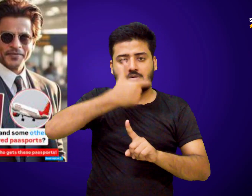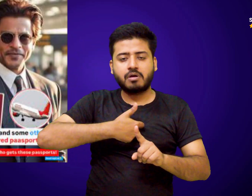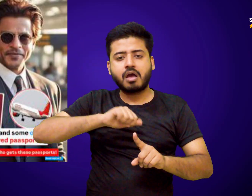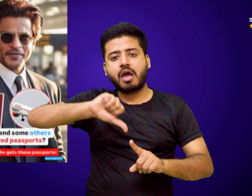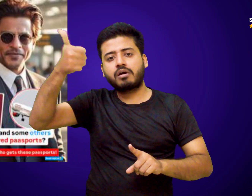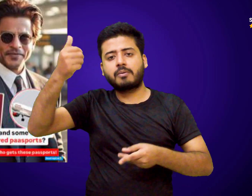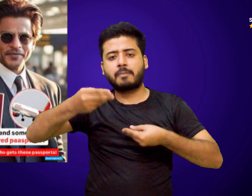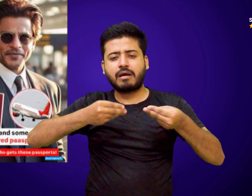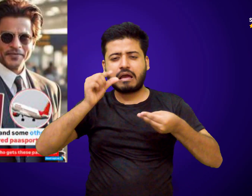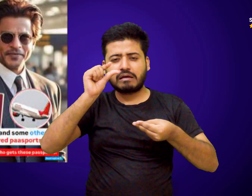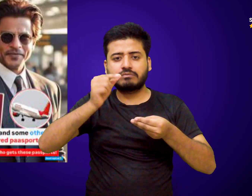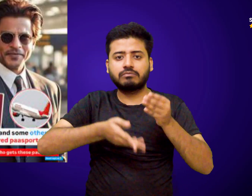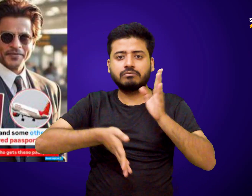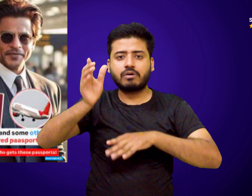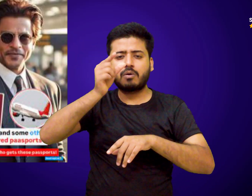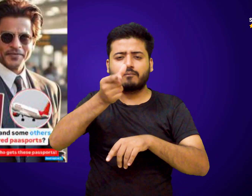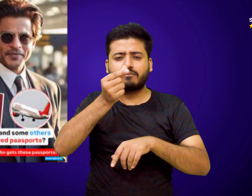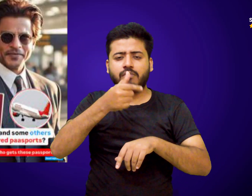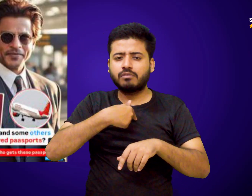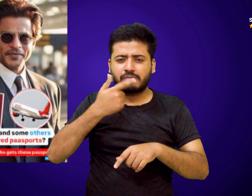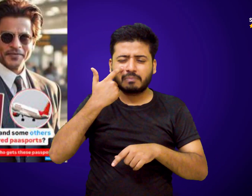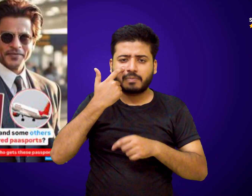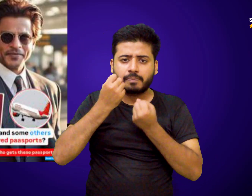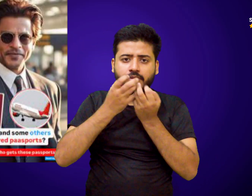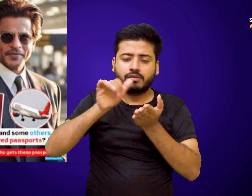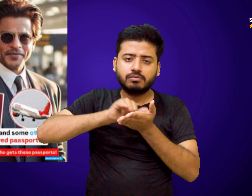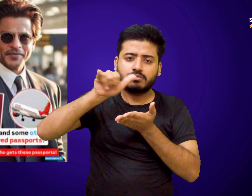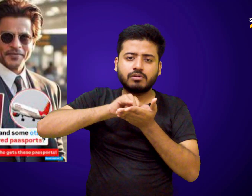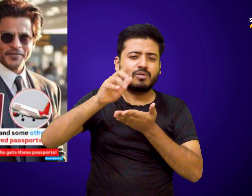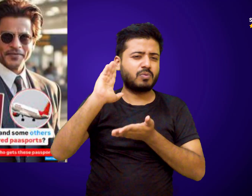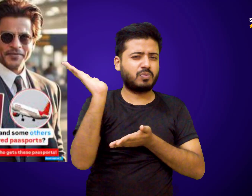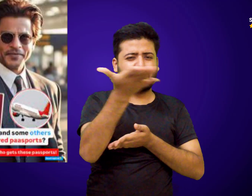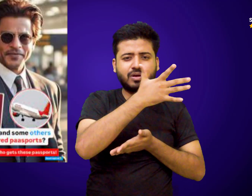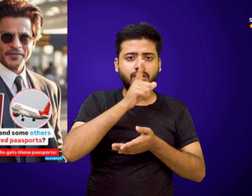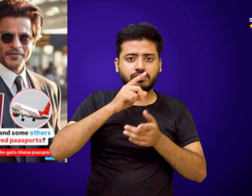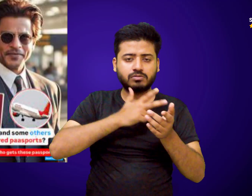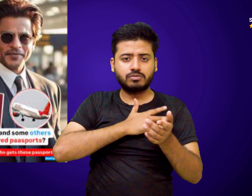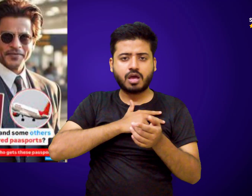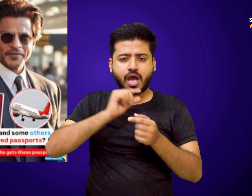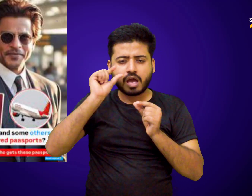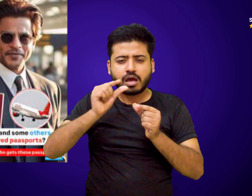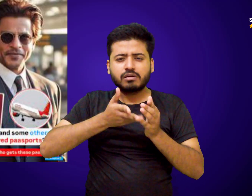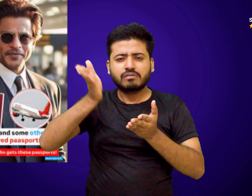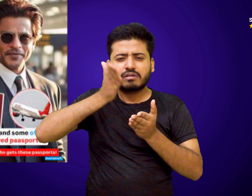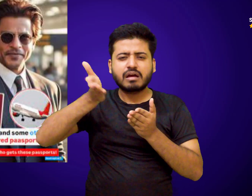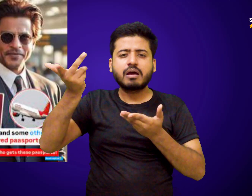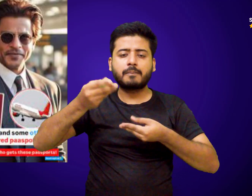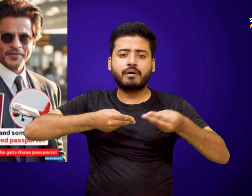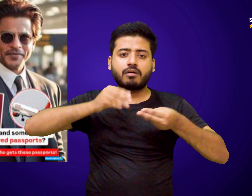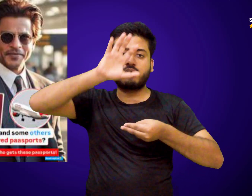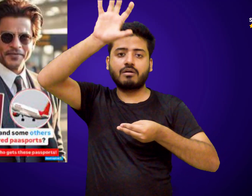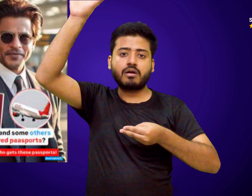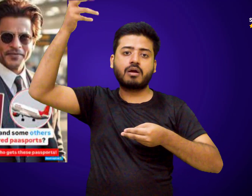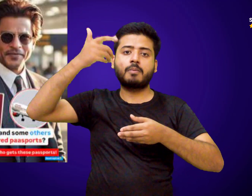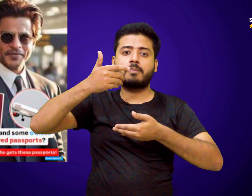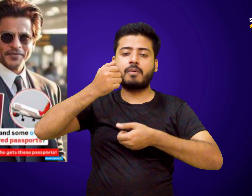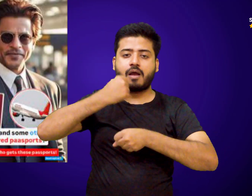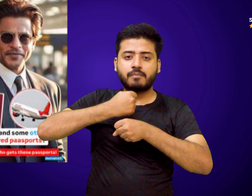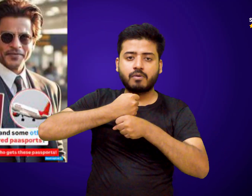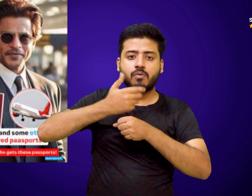assignment. Valid for 10 years for adults and 5 years for minors. Issuing authority handled by the Consular, Passport and